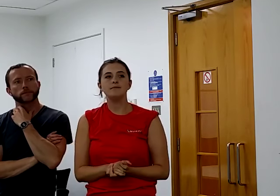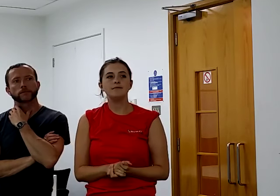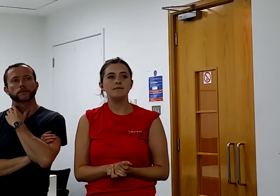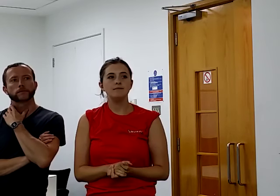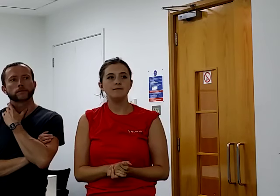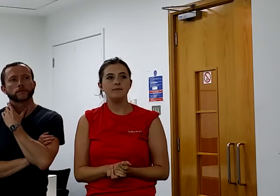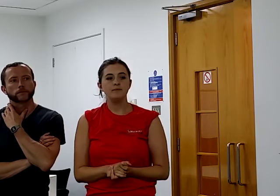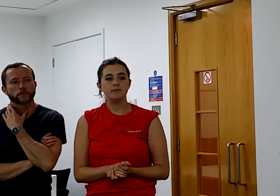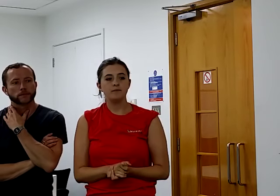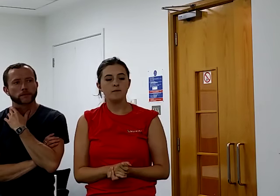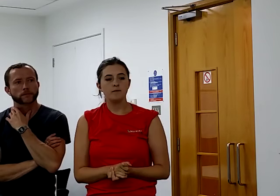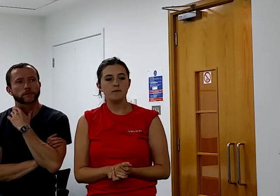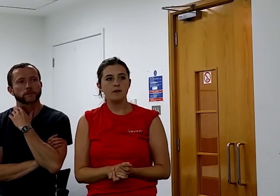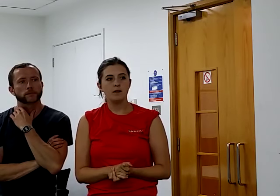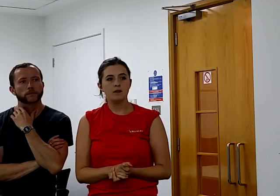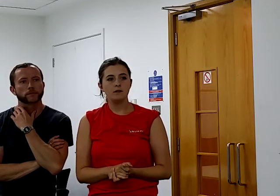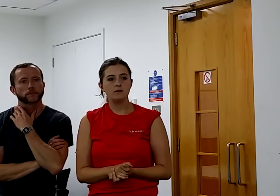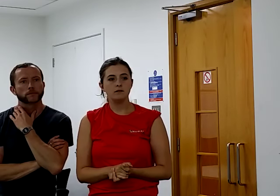We've got lots of